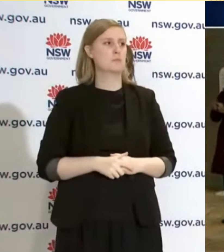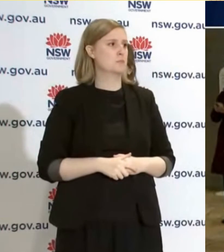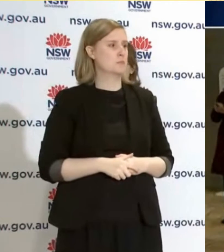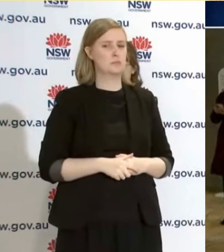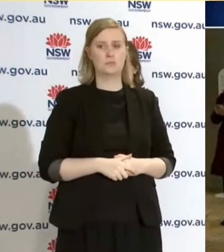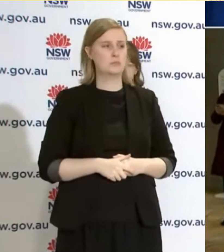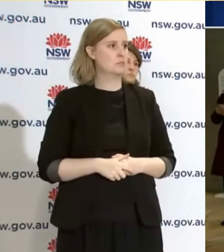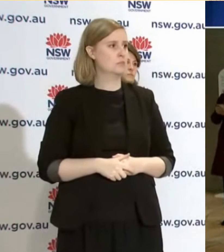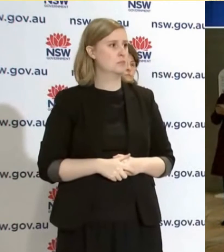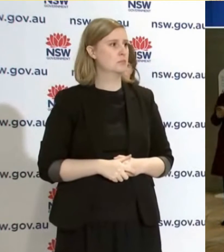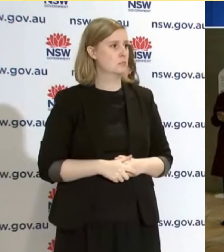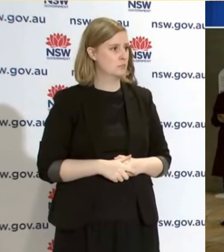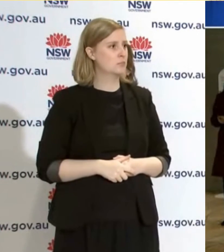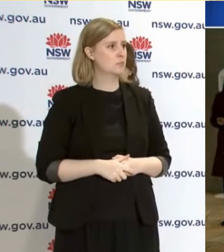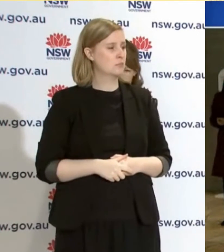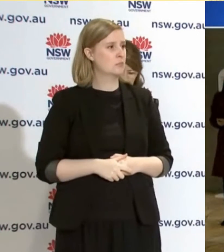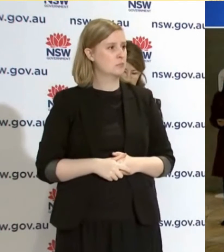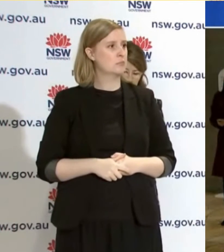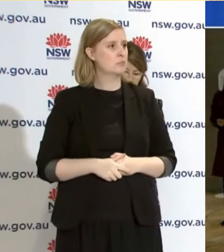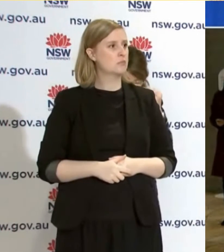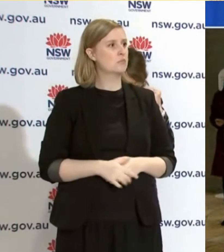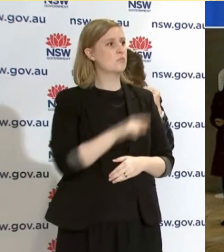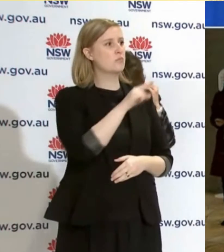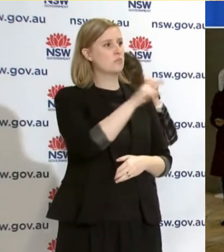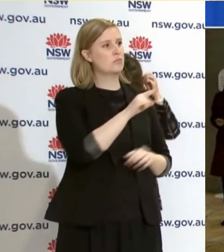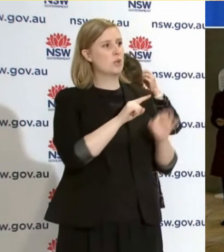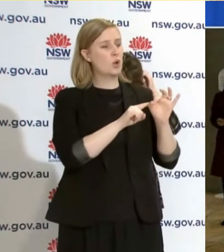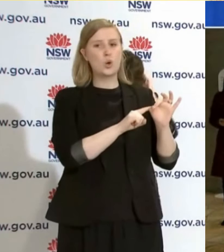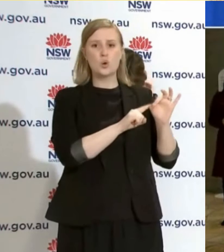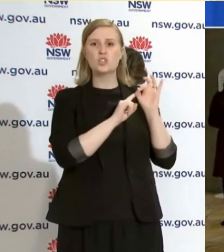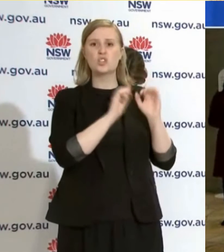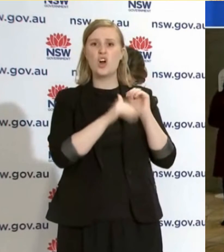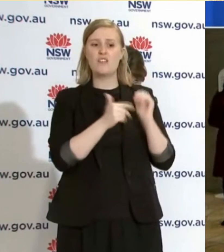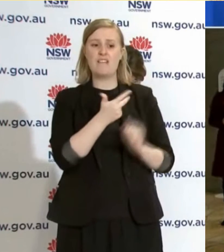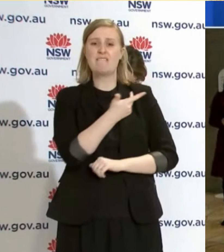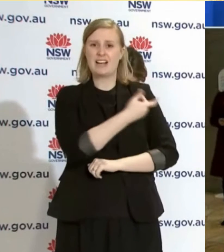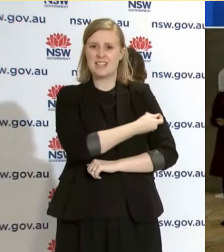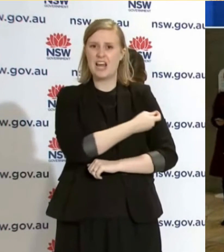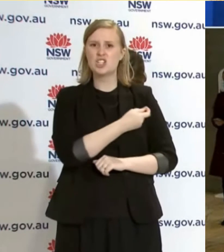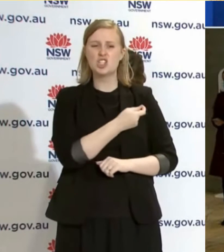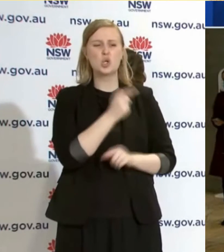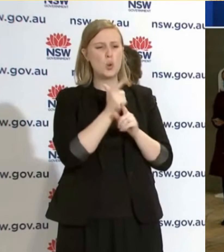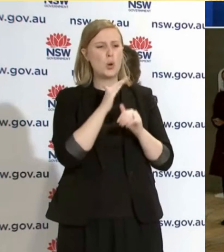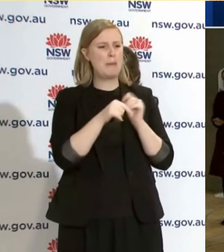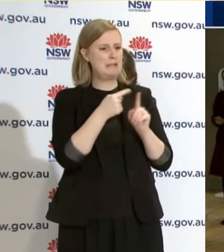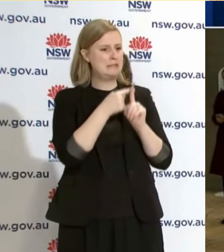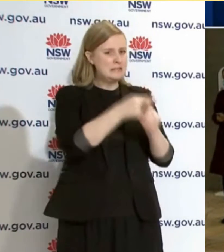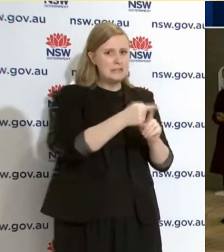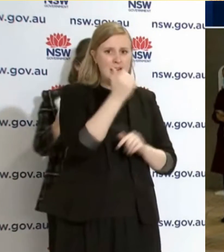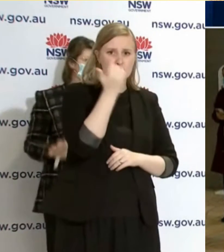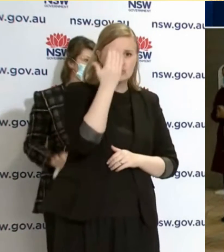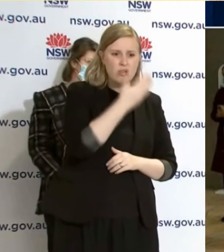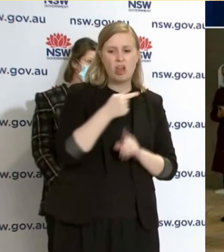hearing a fatality from Dr. Chant about the key critical groups that need to be vaccinated. Surely teachers are going to come next. Will you make